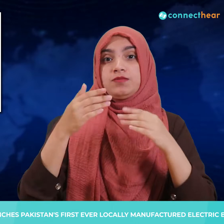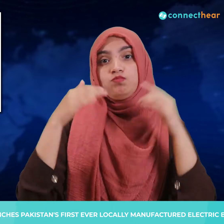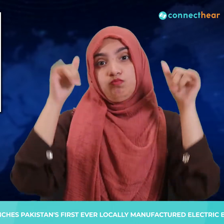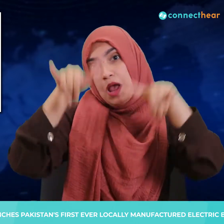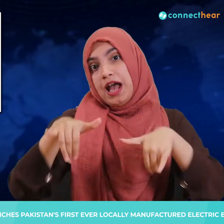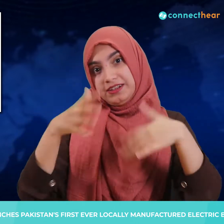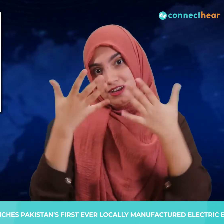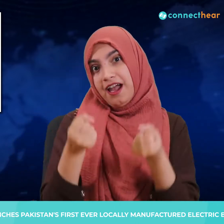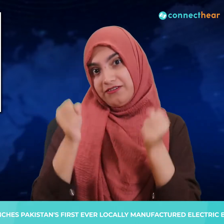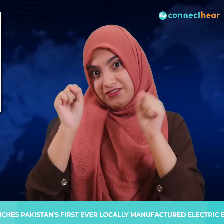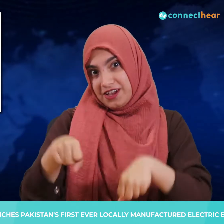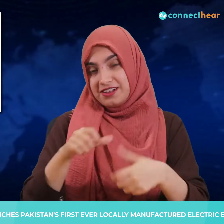acknowledged internationally.